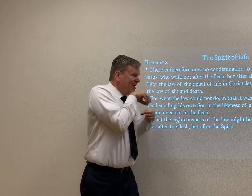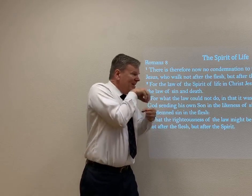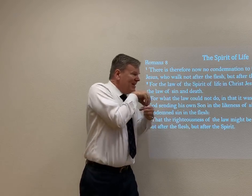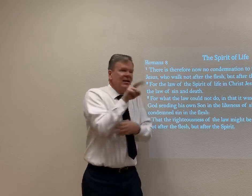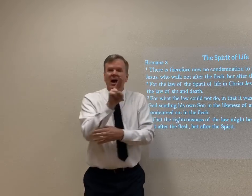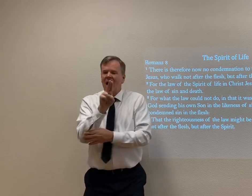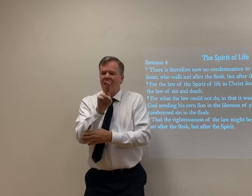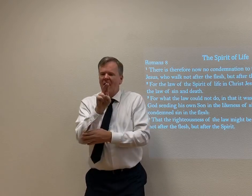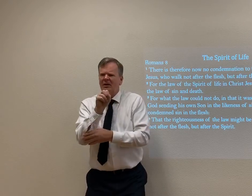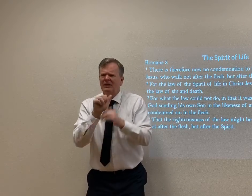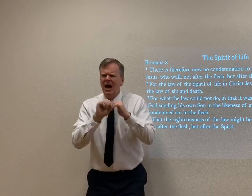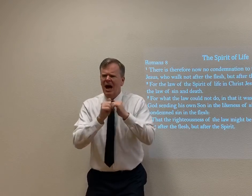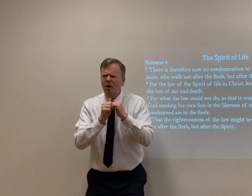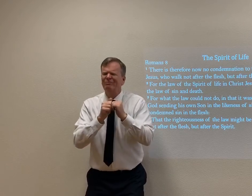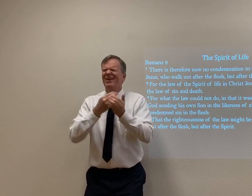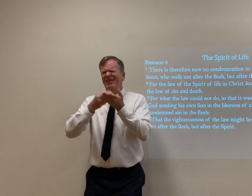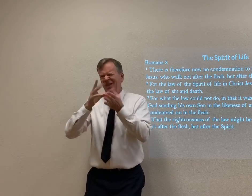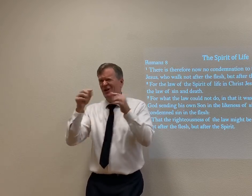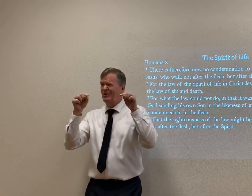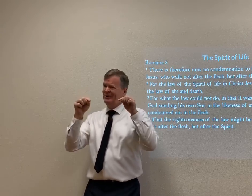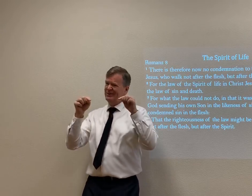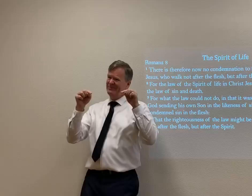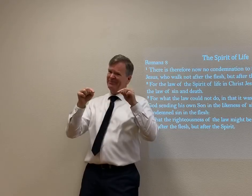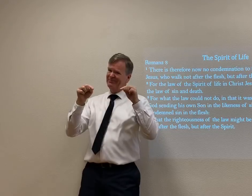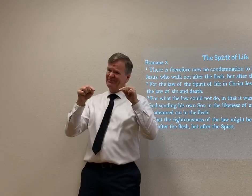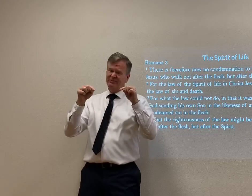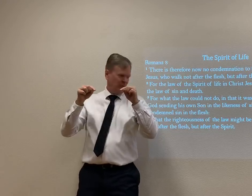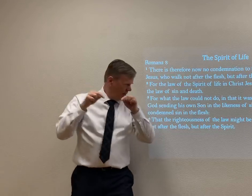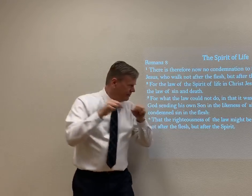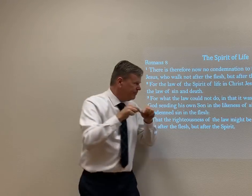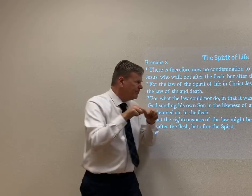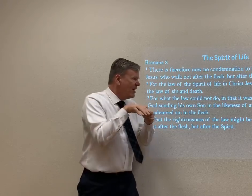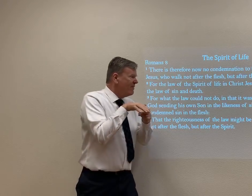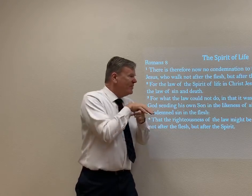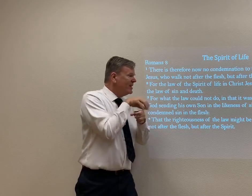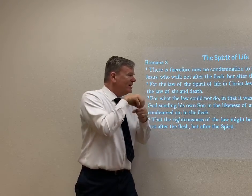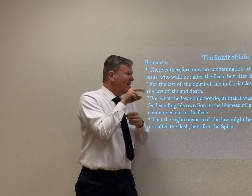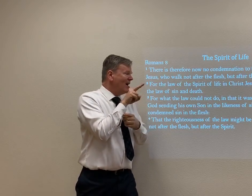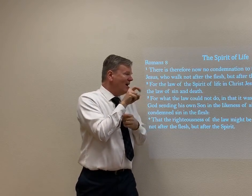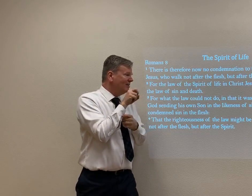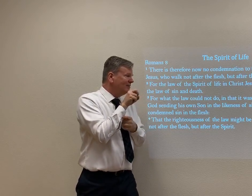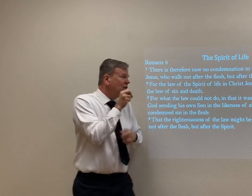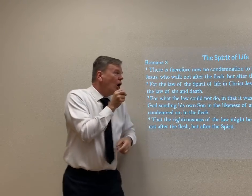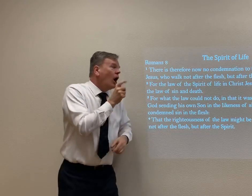law might be fulfilled in us. That's the Holy Ghost.